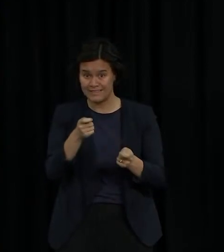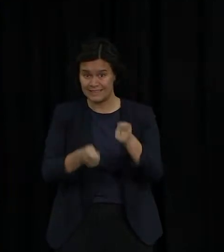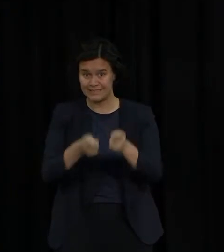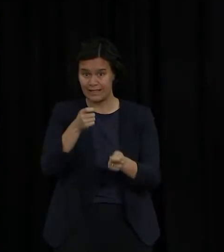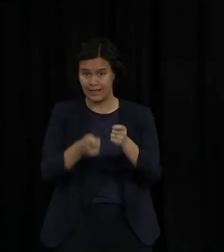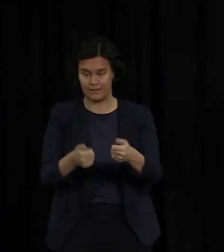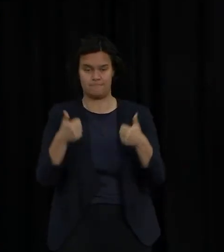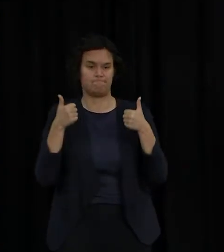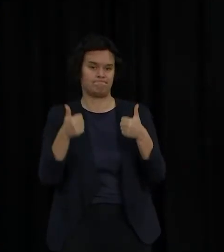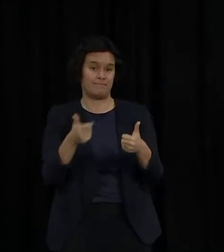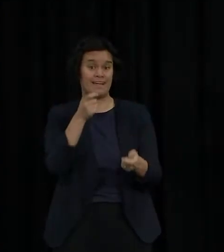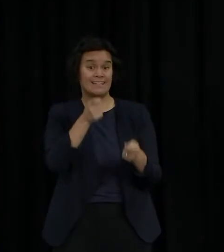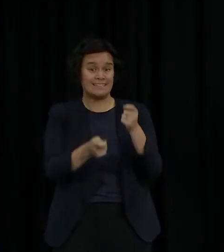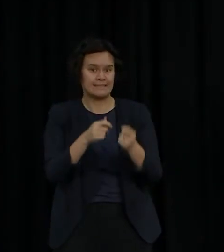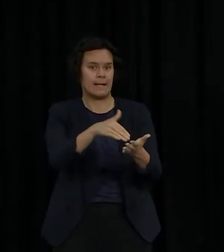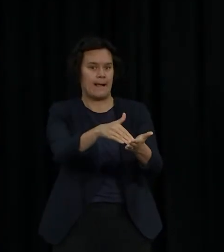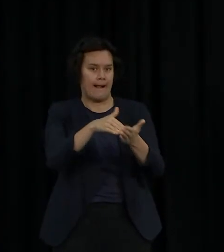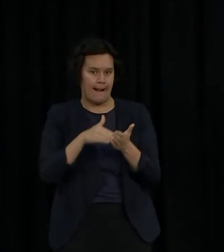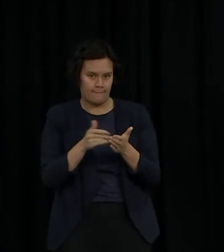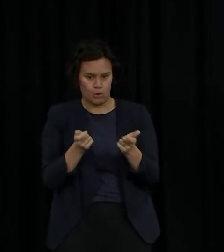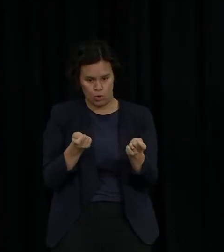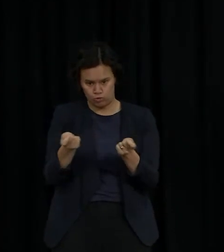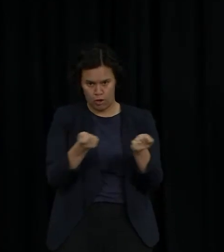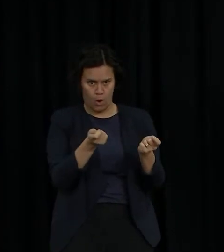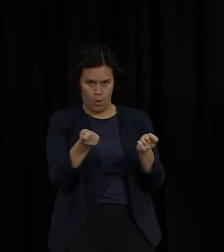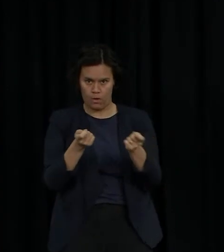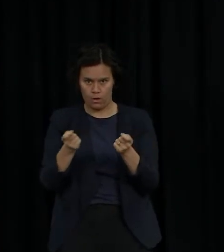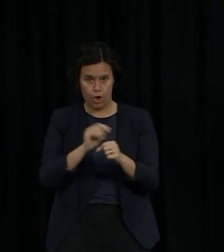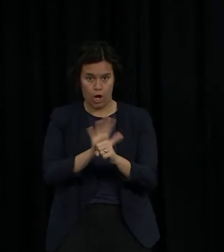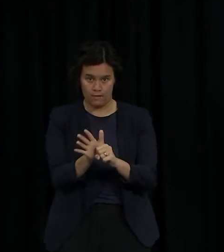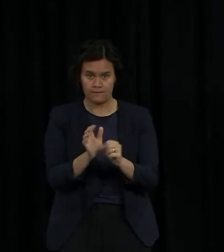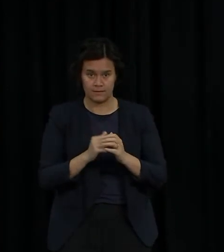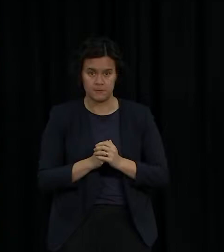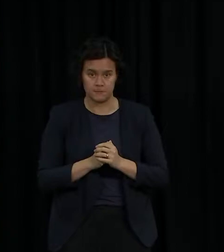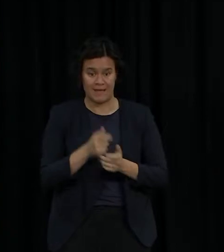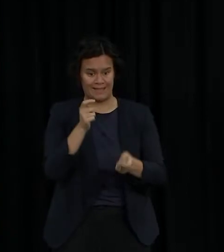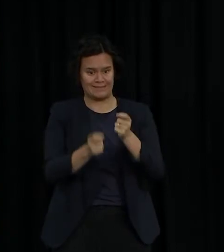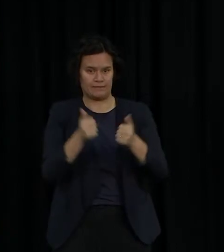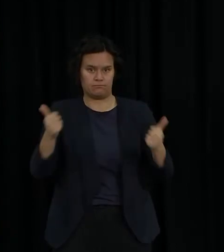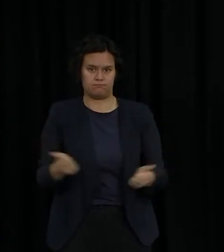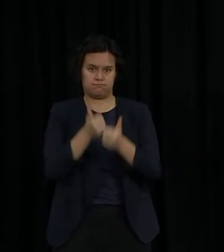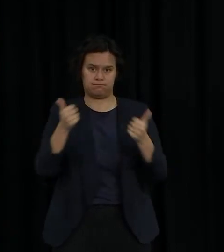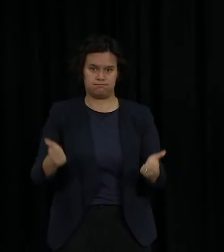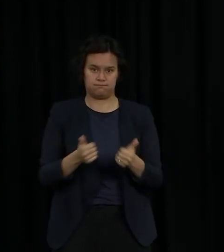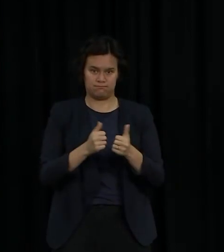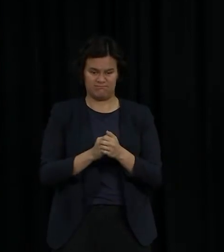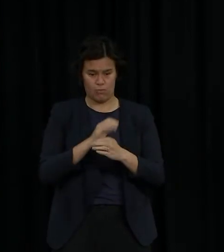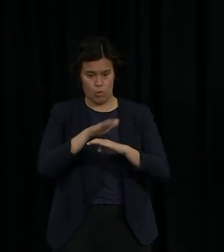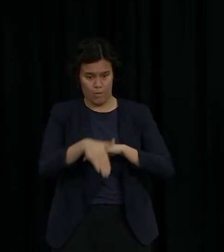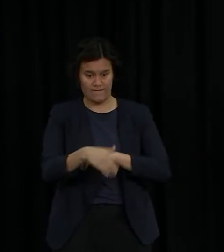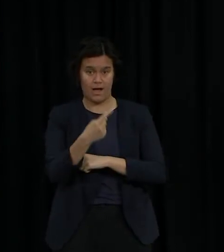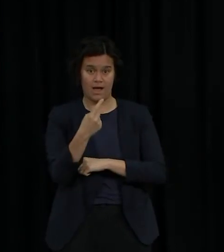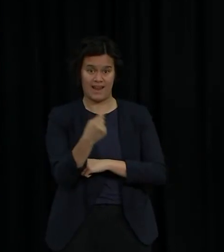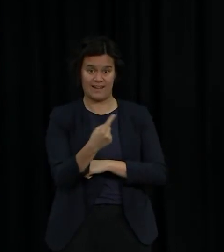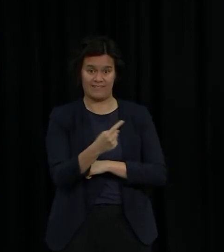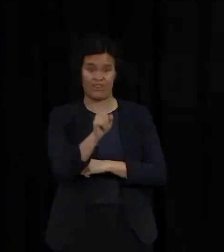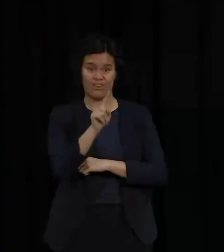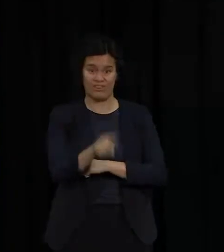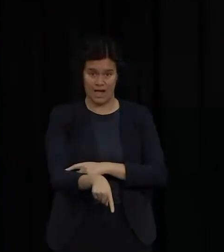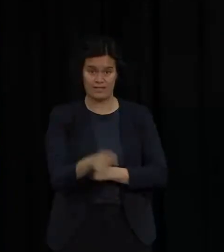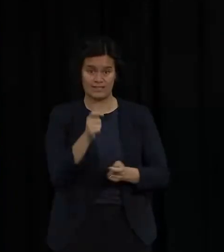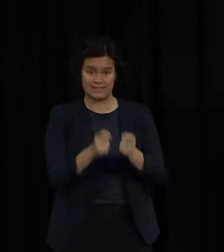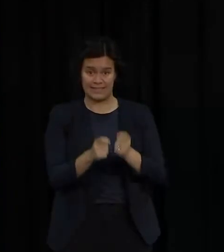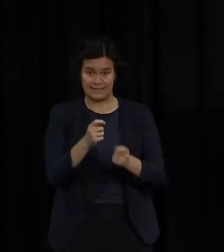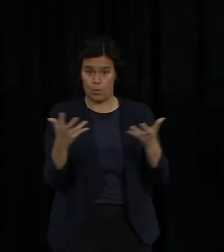to see high numbers of tests being undertaken each day. There were more than 11,000 tests taken across